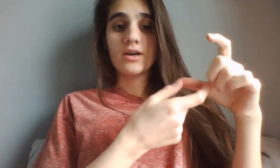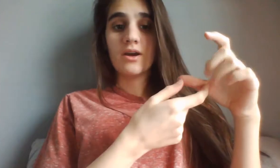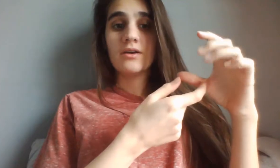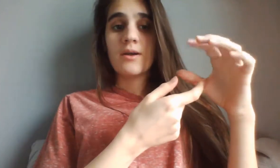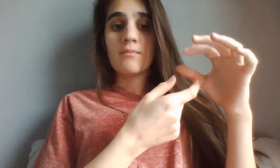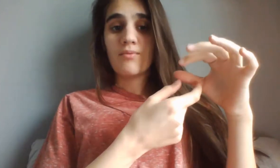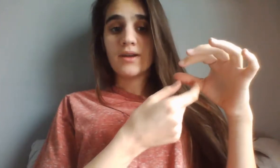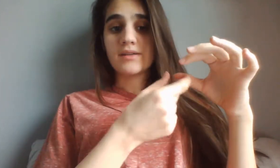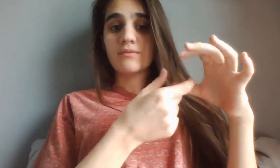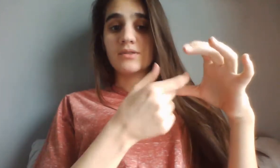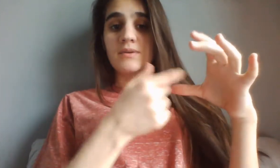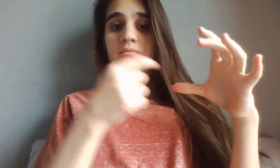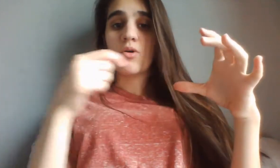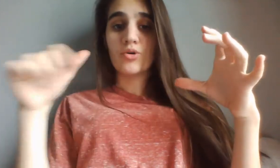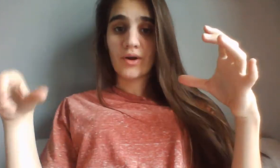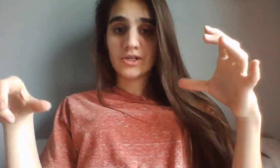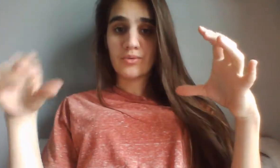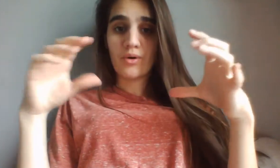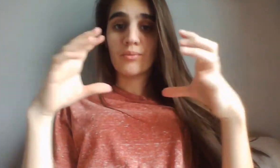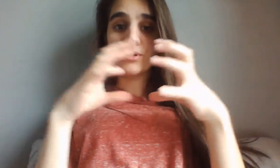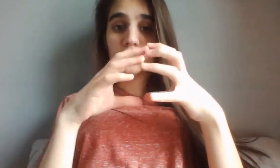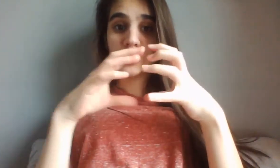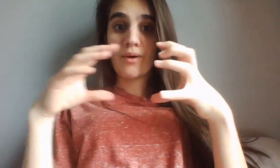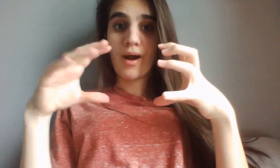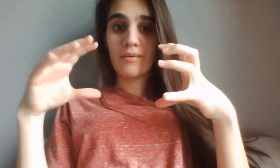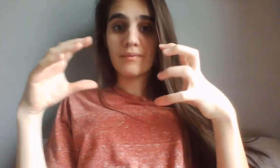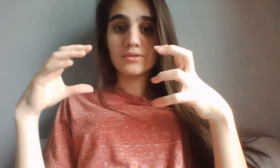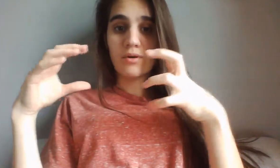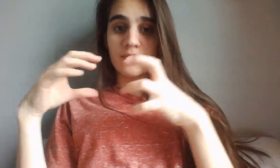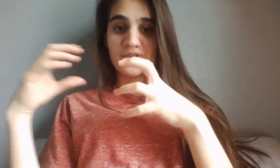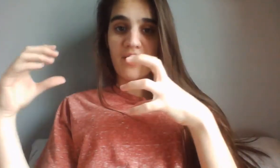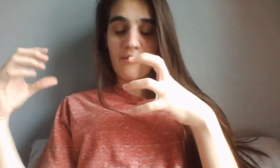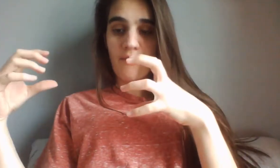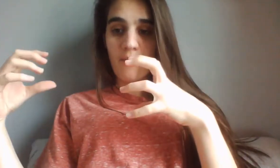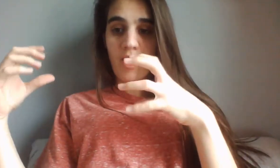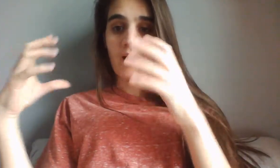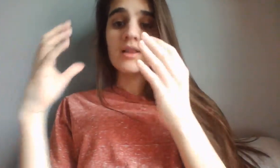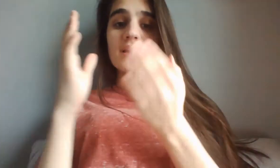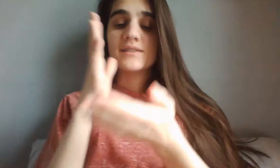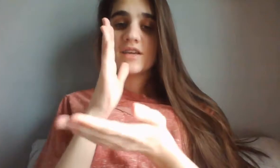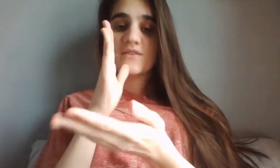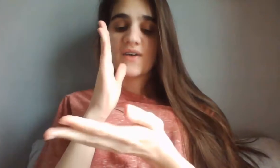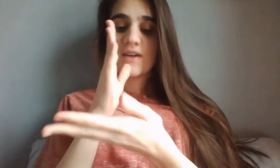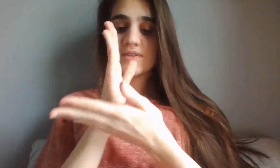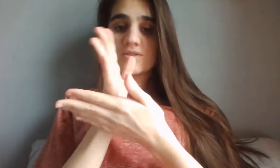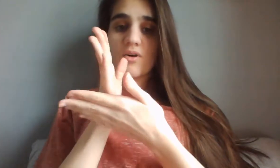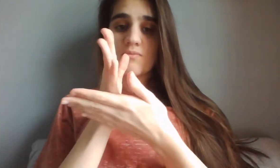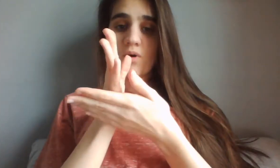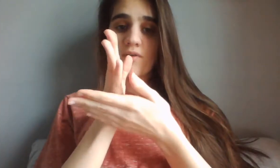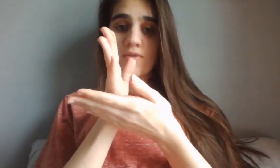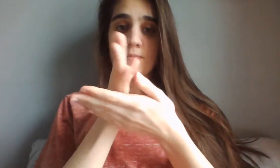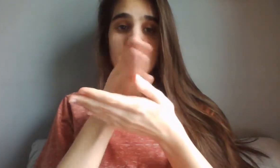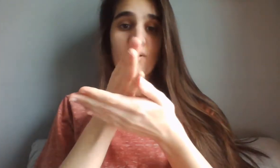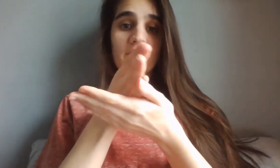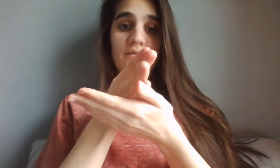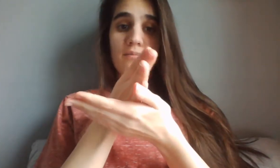her breakdown to be more gradual but show how it was almost tearing her apart. Scene 5 is sort of more of the midpoint of the